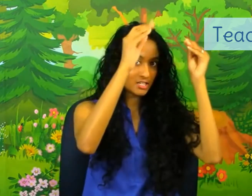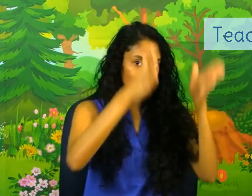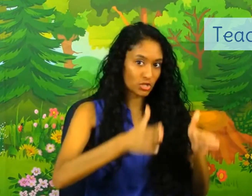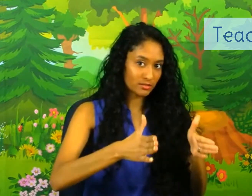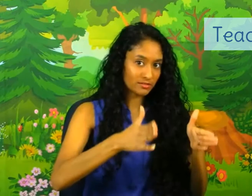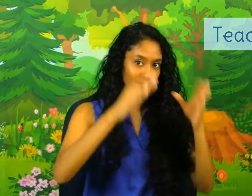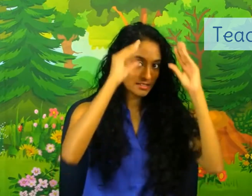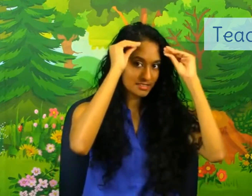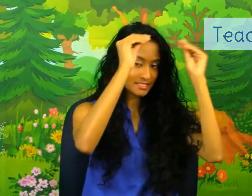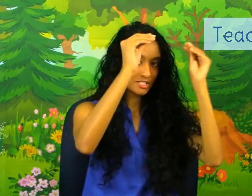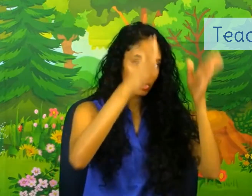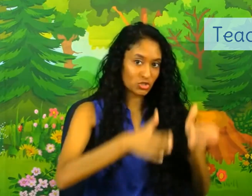Teacher, teacher,